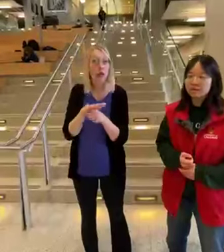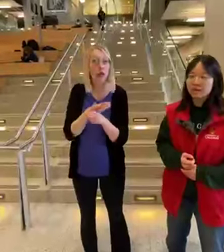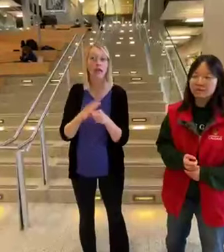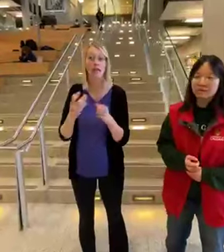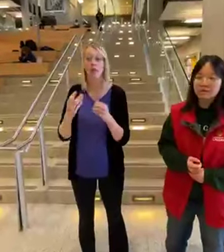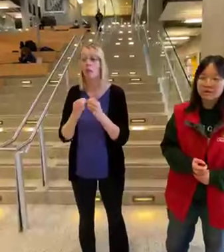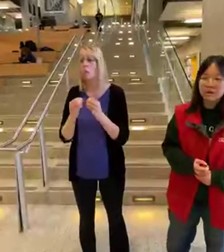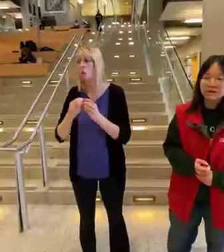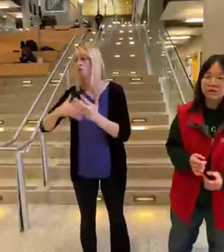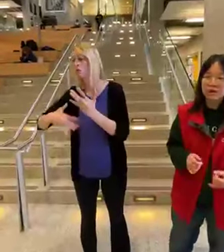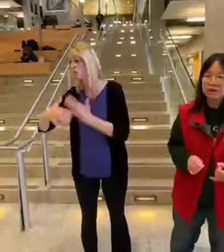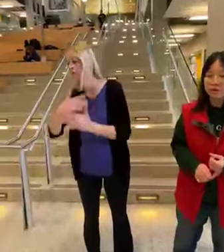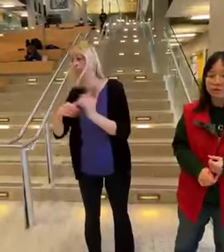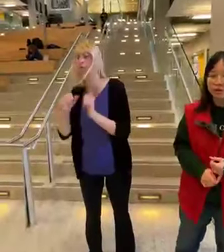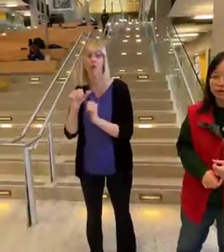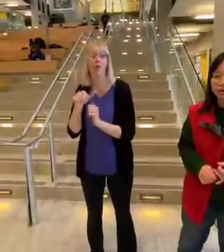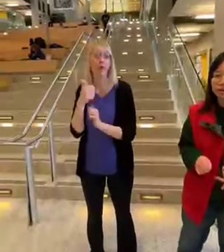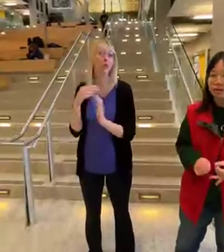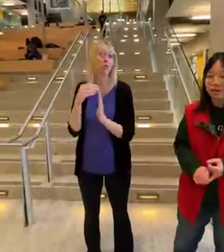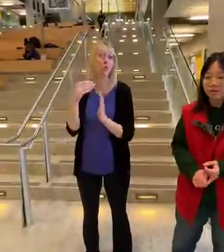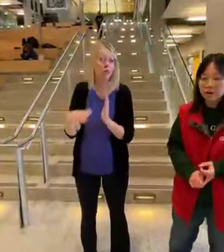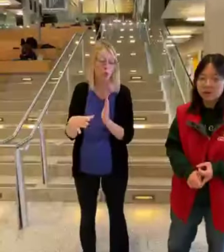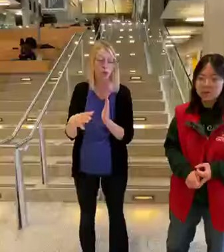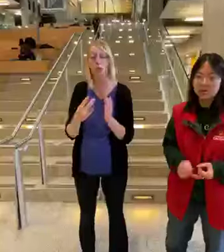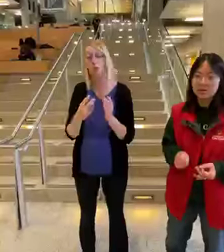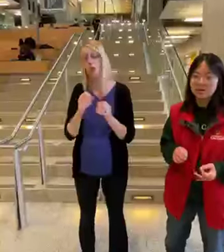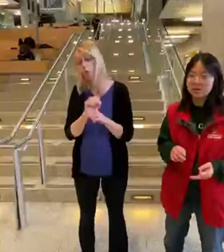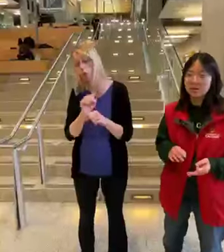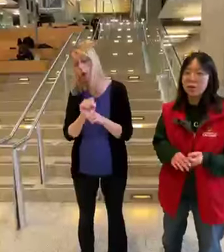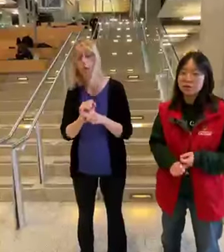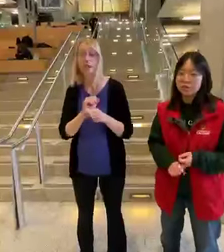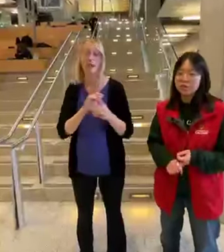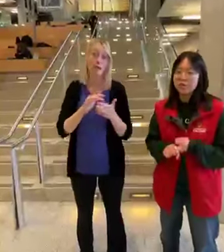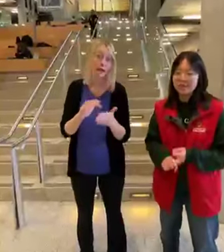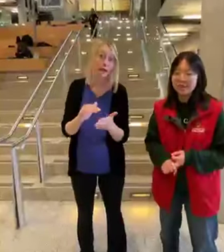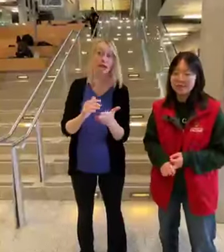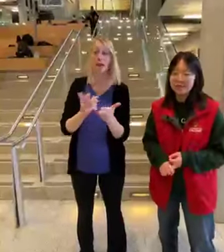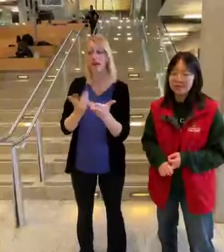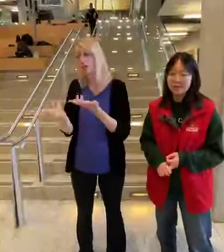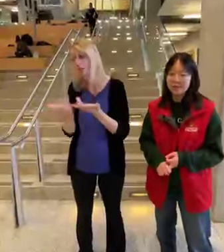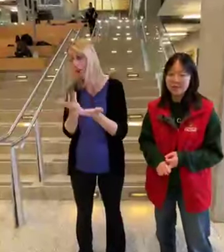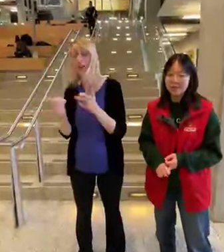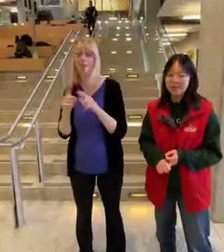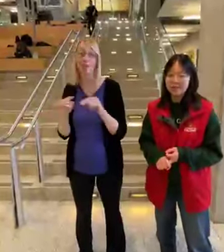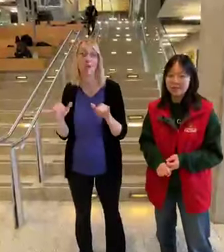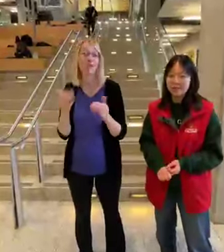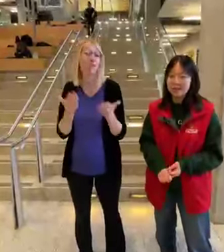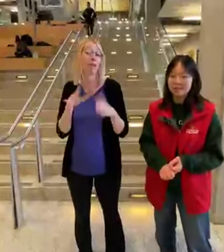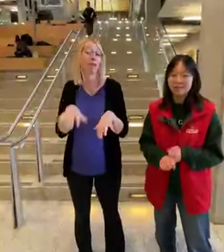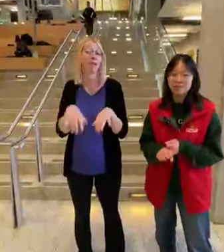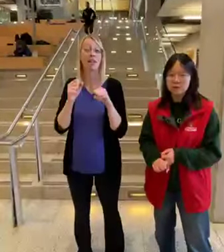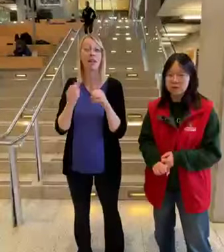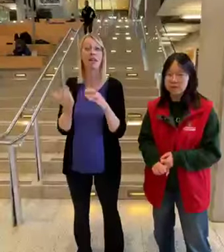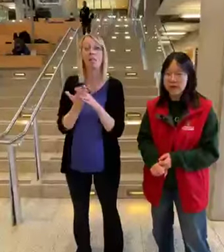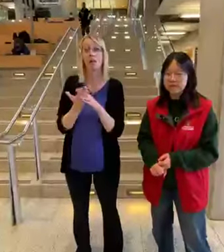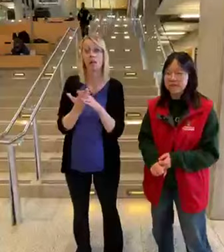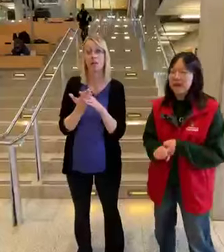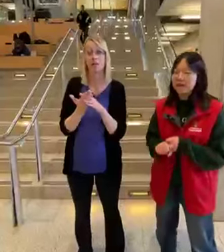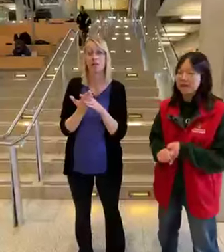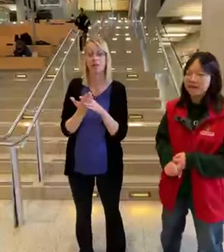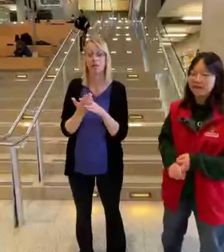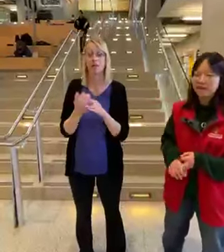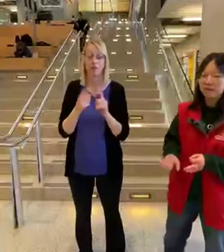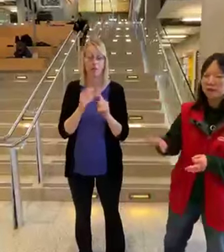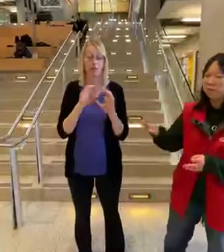students, just having a good space to do any of your work, interact with others, and essentially hopefully maybe take a little bit of a break in between classes or in between